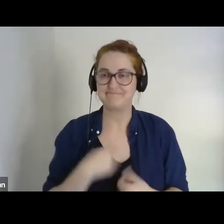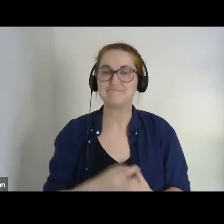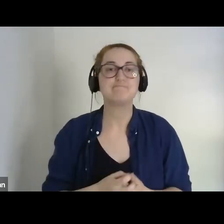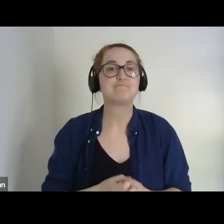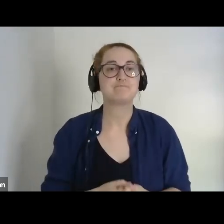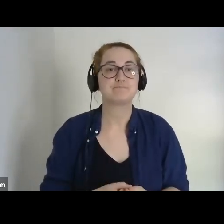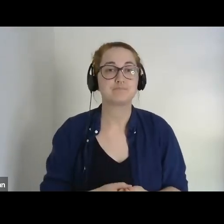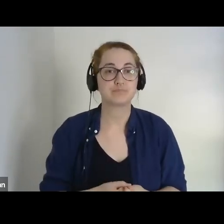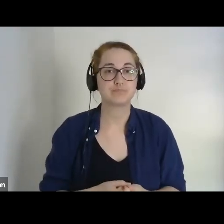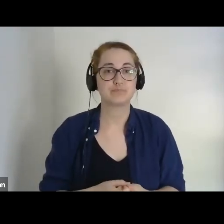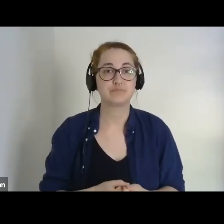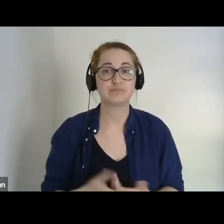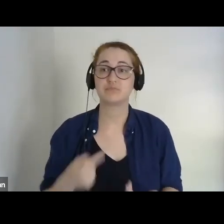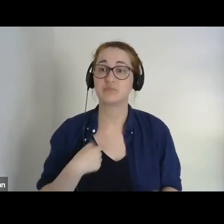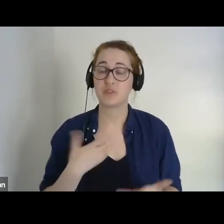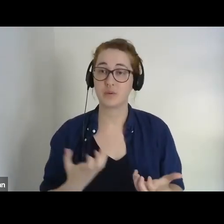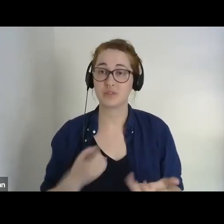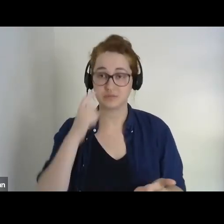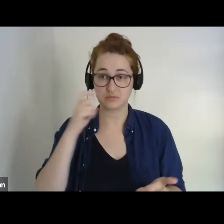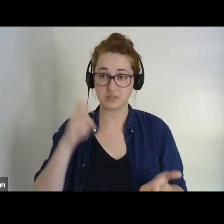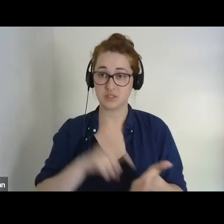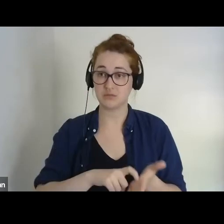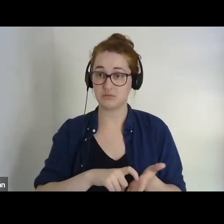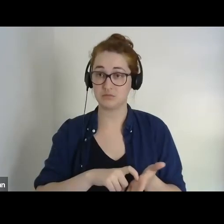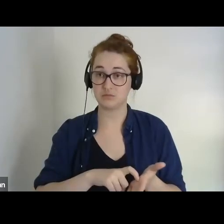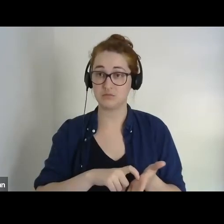I want to acknowledge,